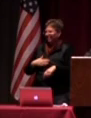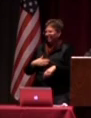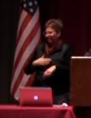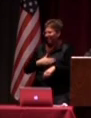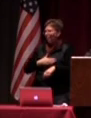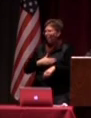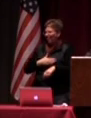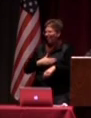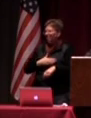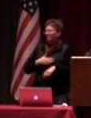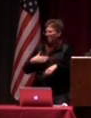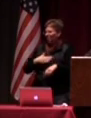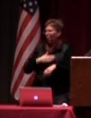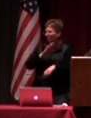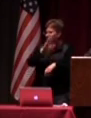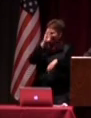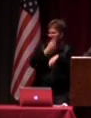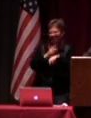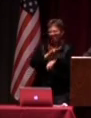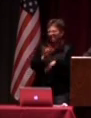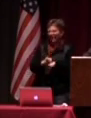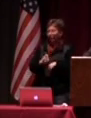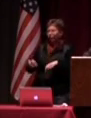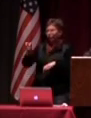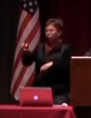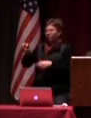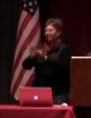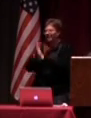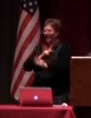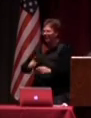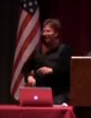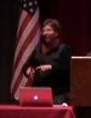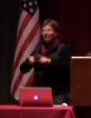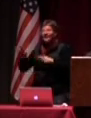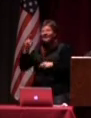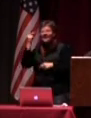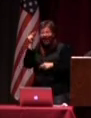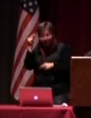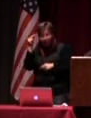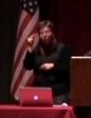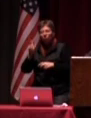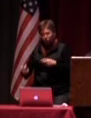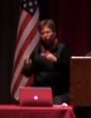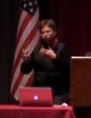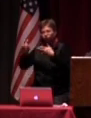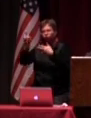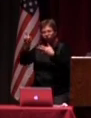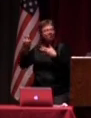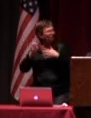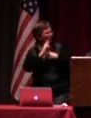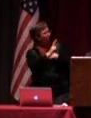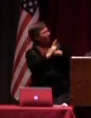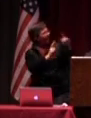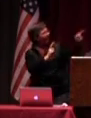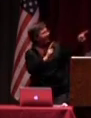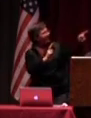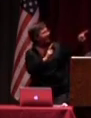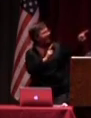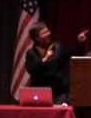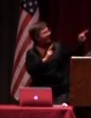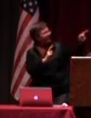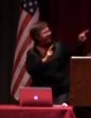he did have a nephew who did come to the French throne. Buoyed by the Napoleonic legend, this man on the right, a